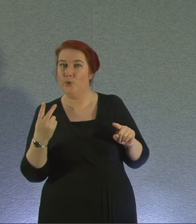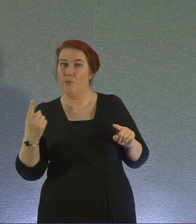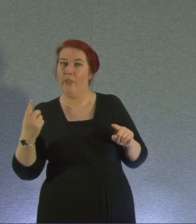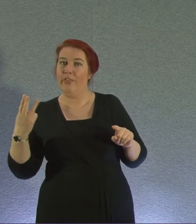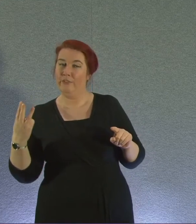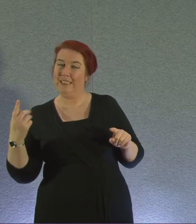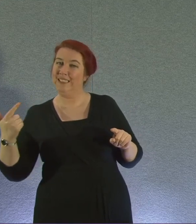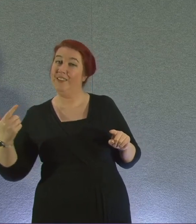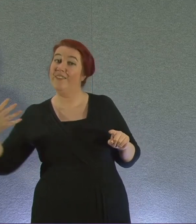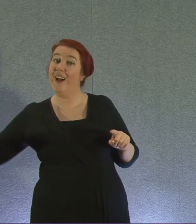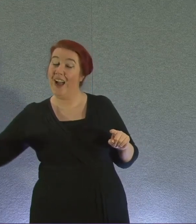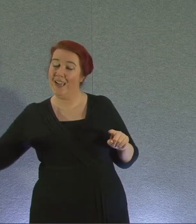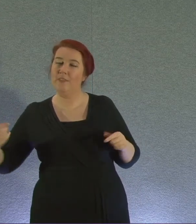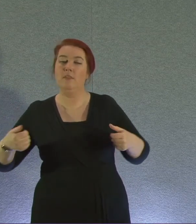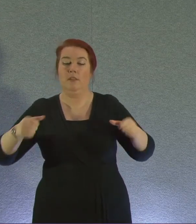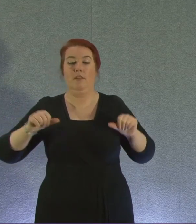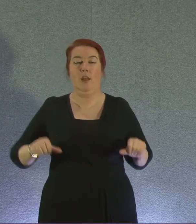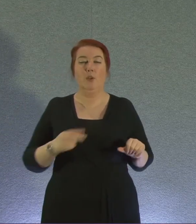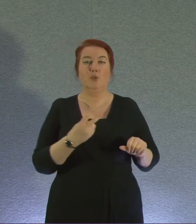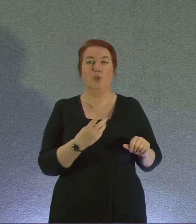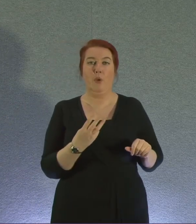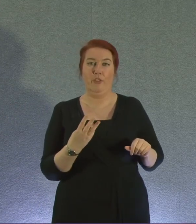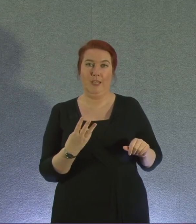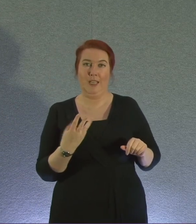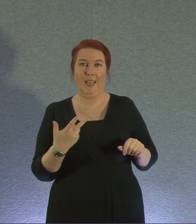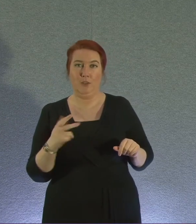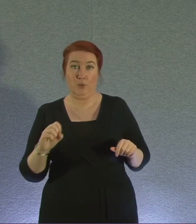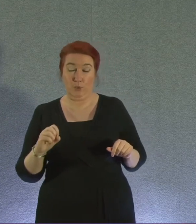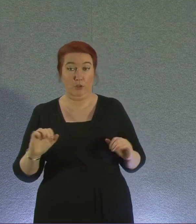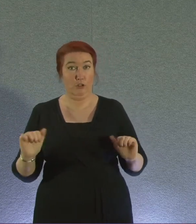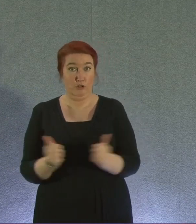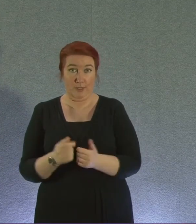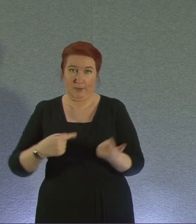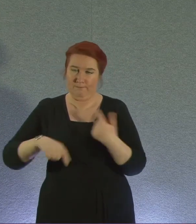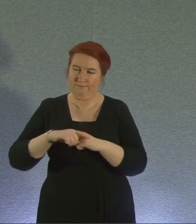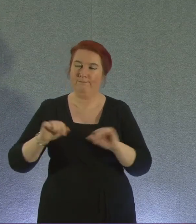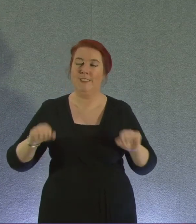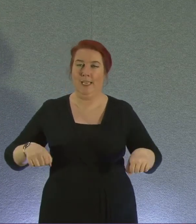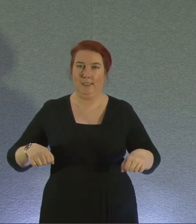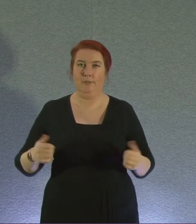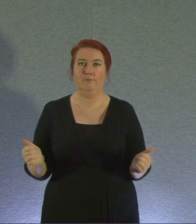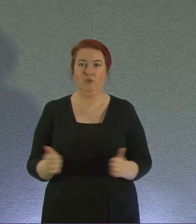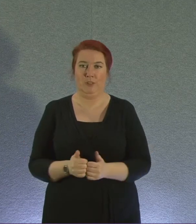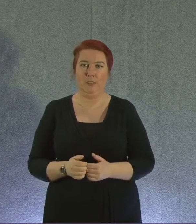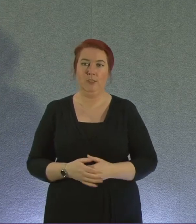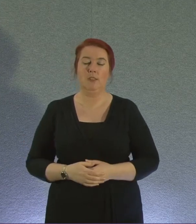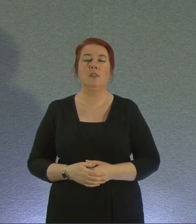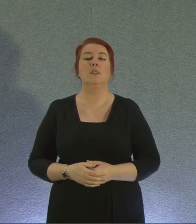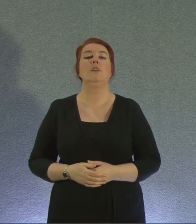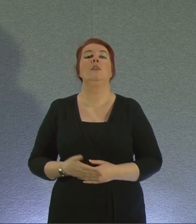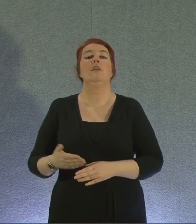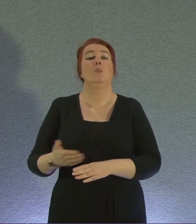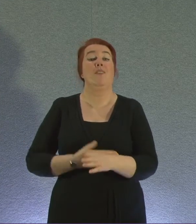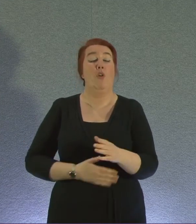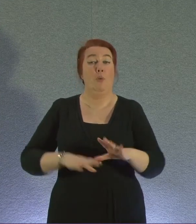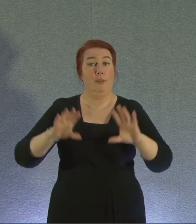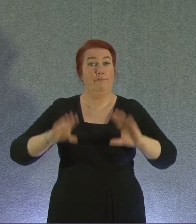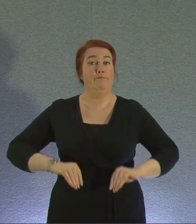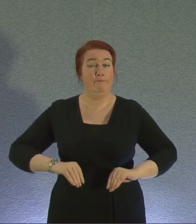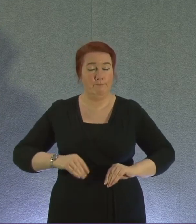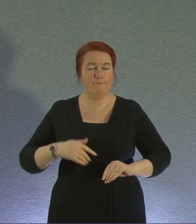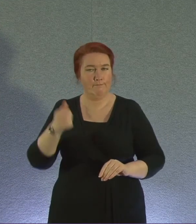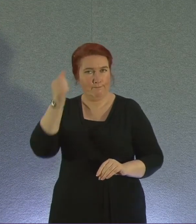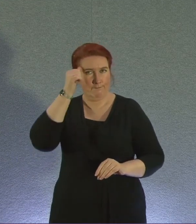21375 and 21380 be agreed. Are we all agreed? Yes. We are agreed. Now, just before we conclude, I'm conscious of